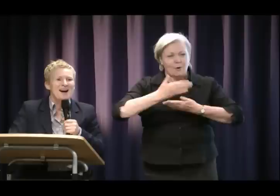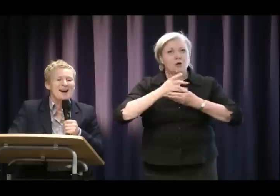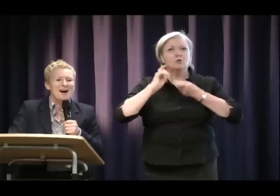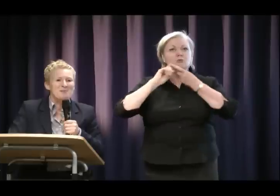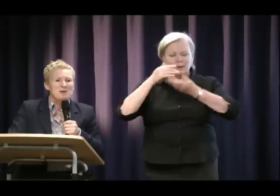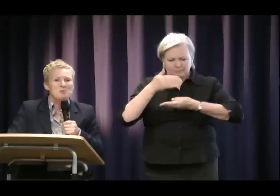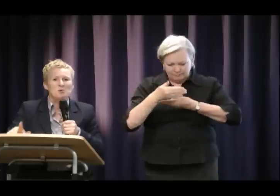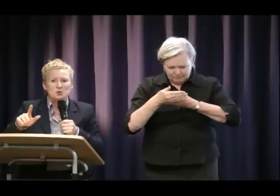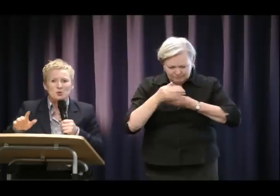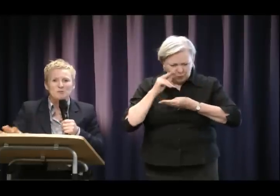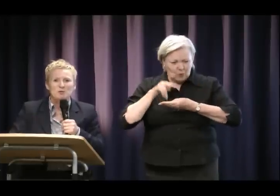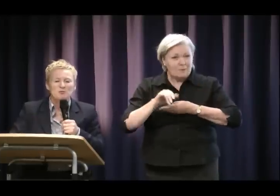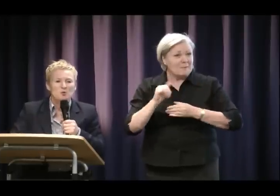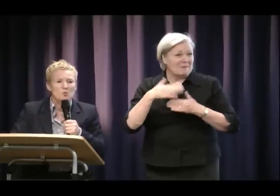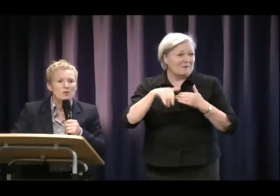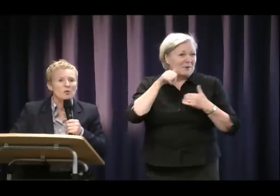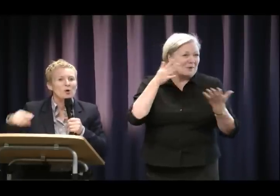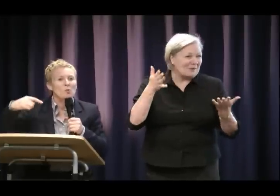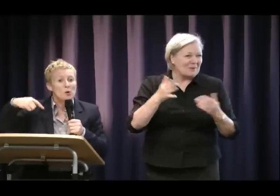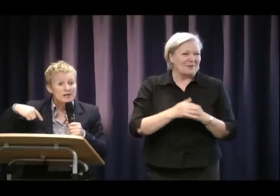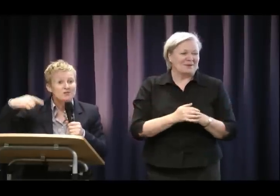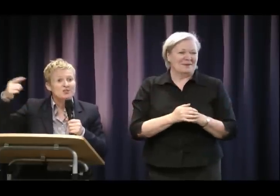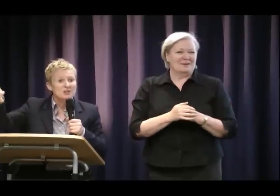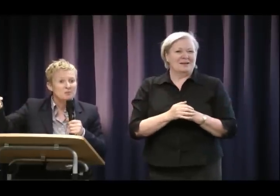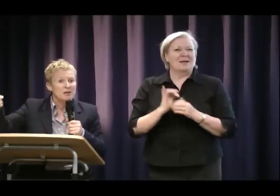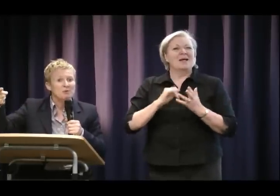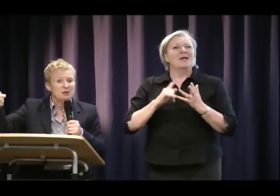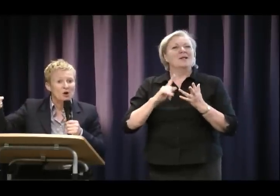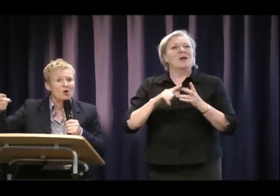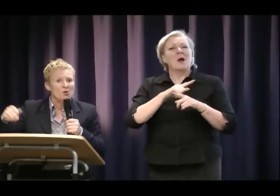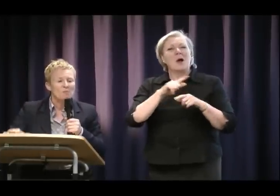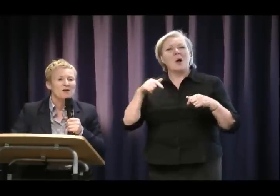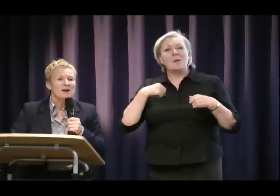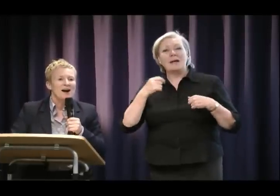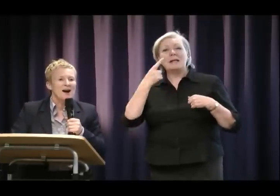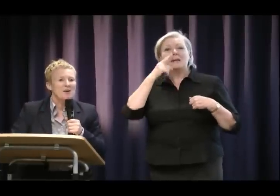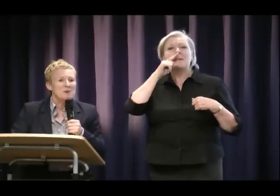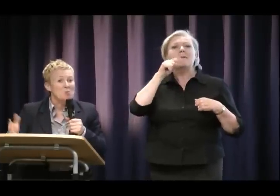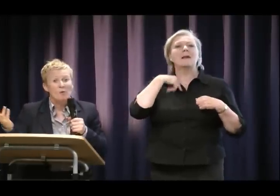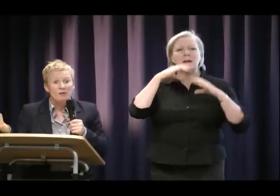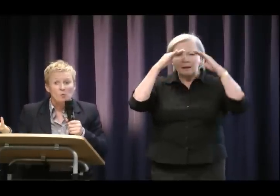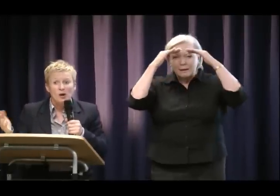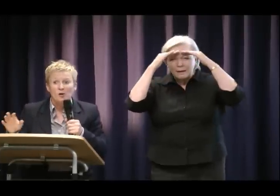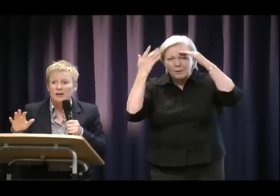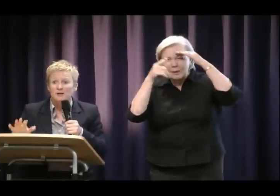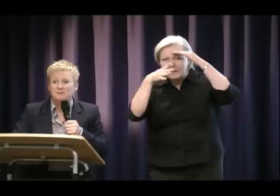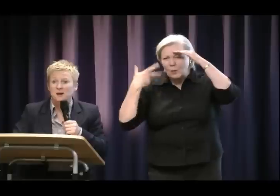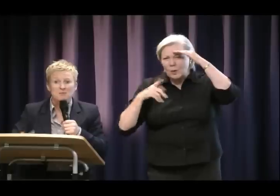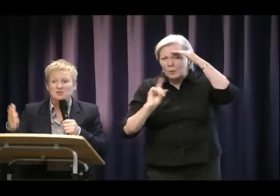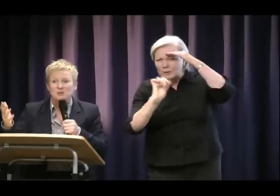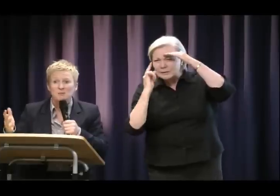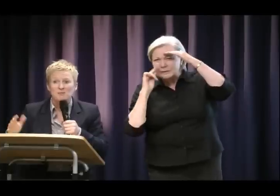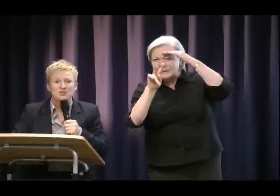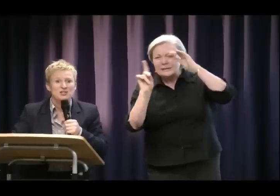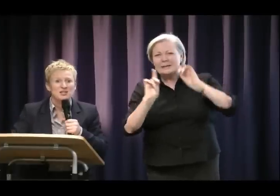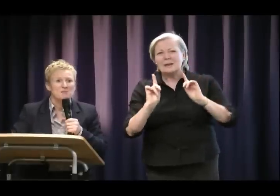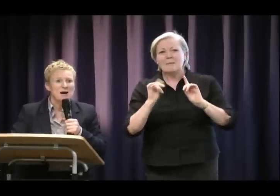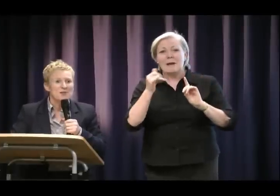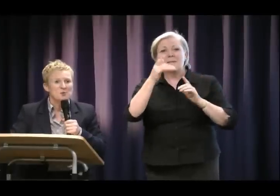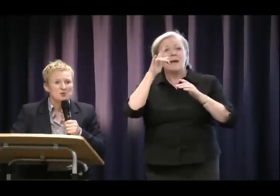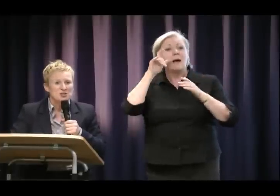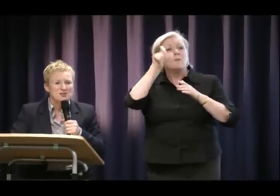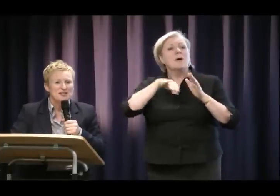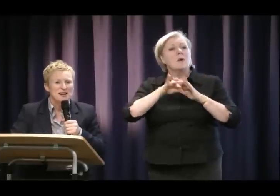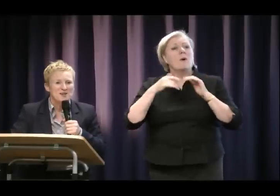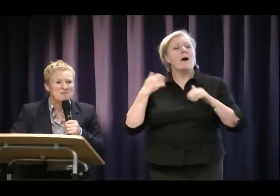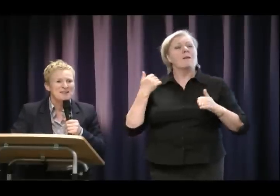maybe, and we were talking before whether or not we can see the people at home and what they're wearing, and maybe someone might be sitting in the